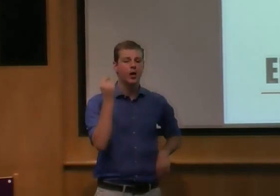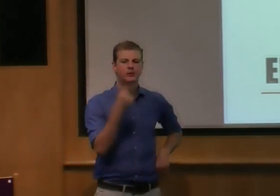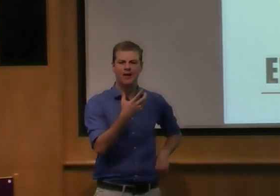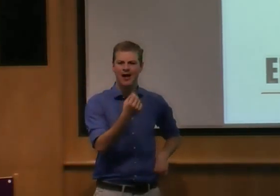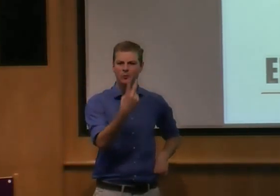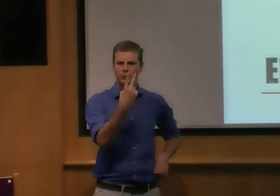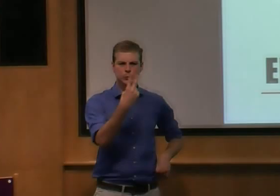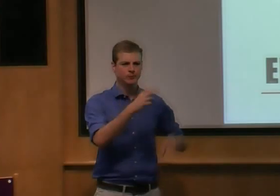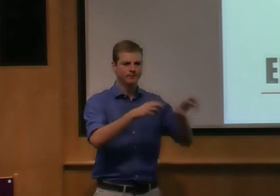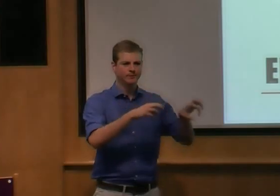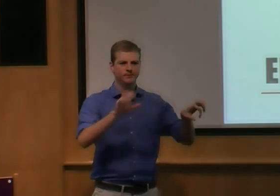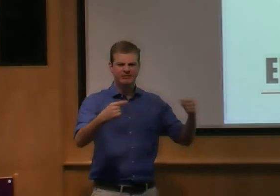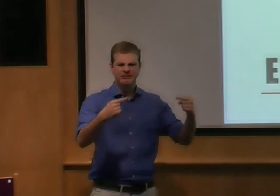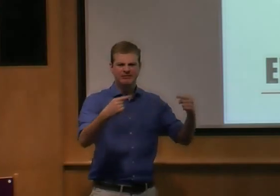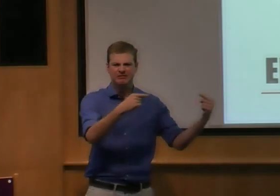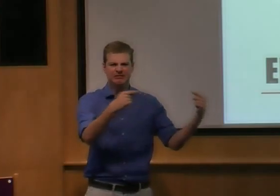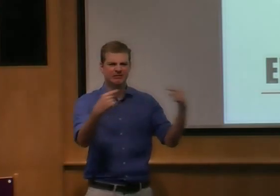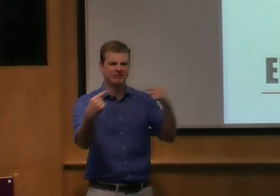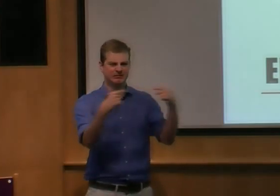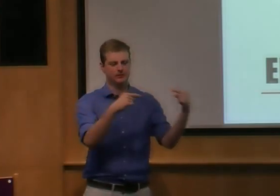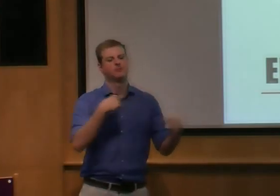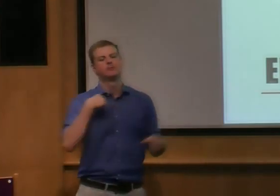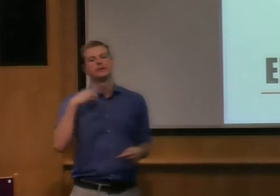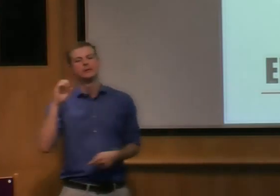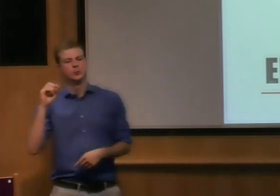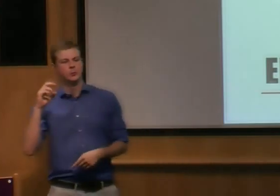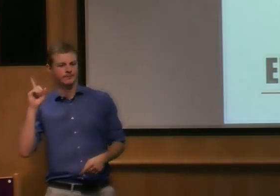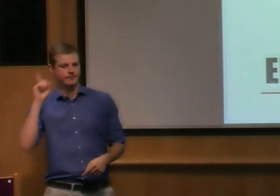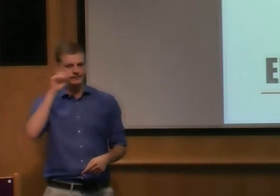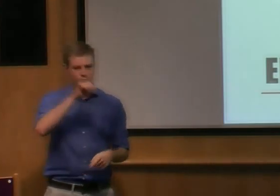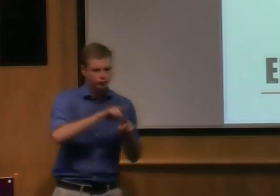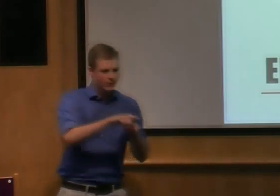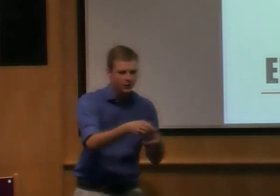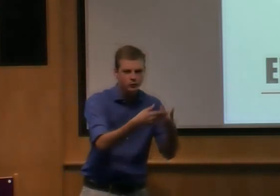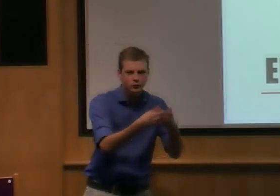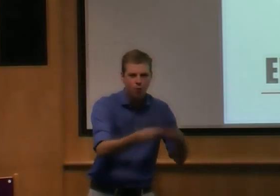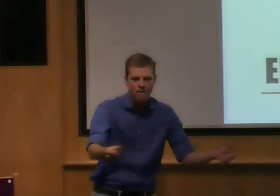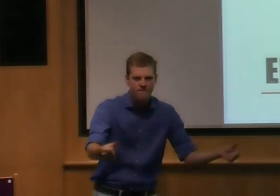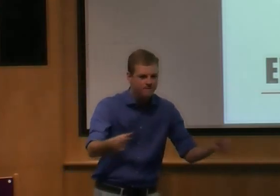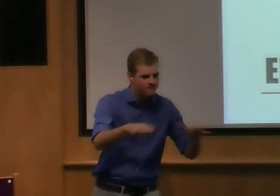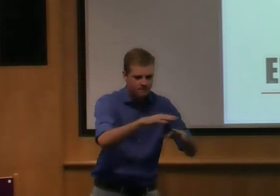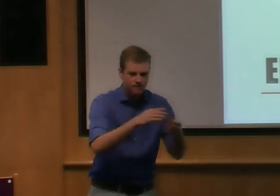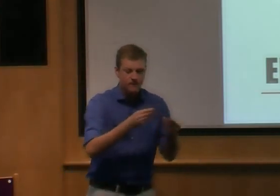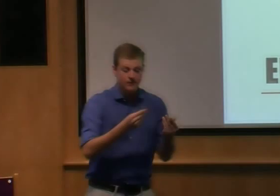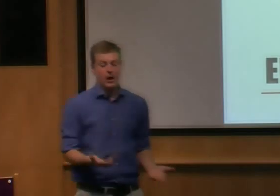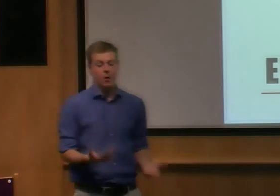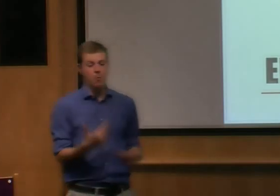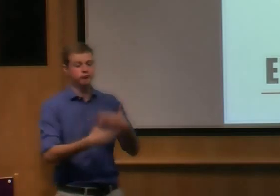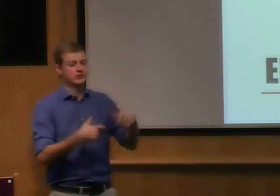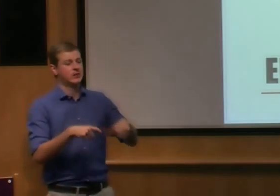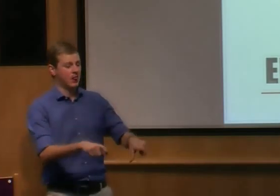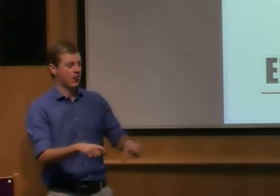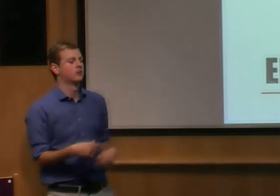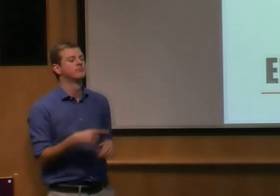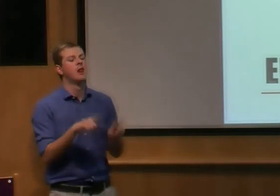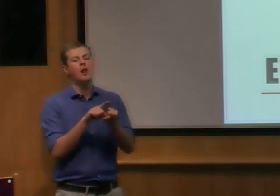issues where different students, look, for example, in France, there's issues there with university students, and we try to go